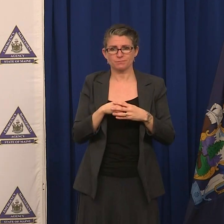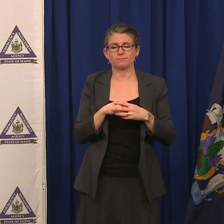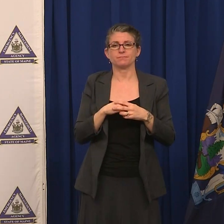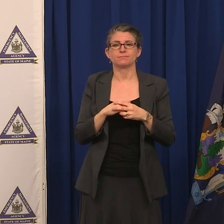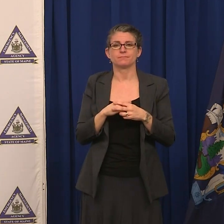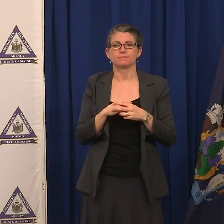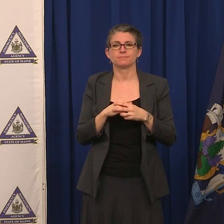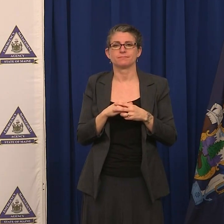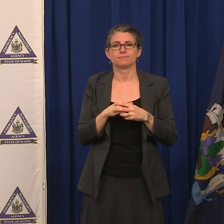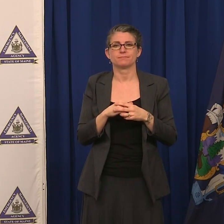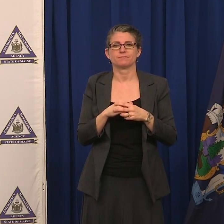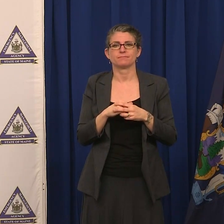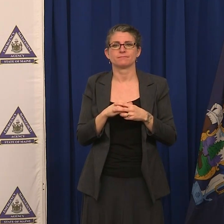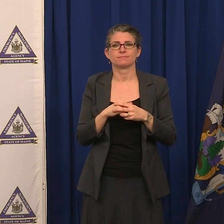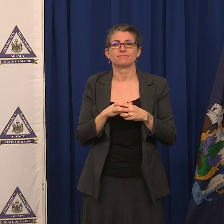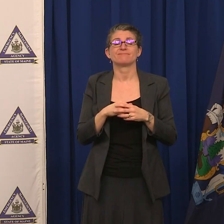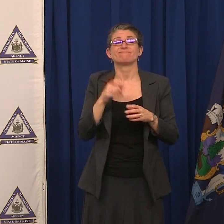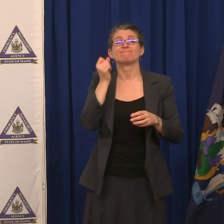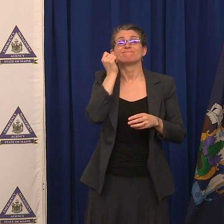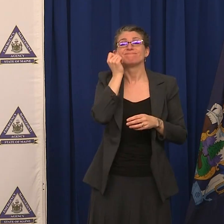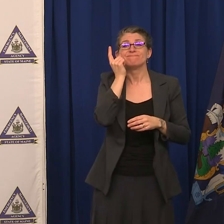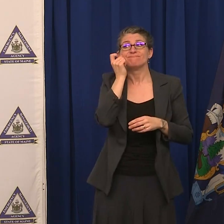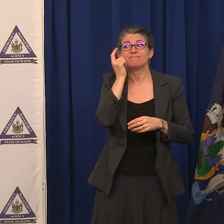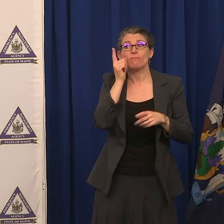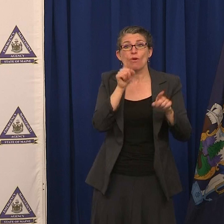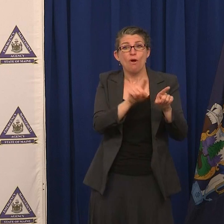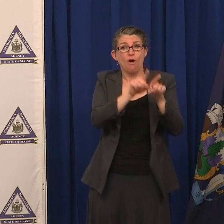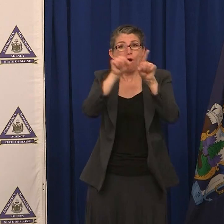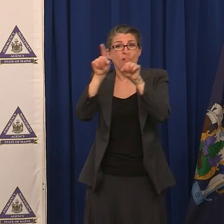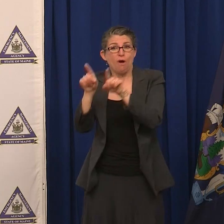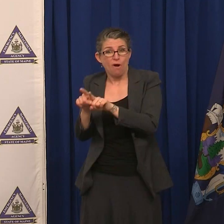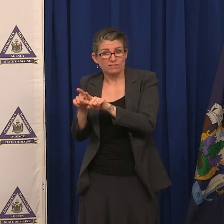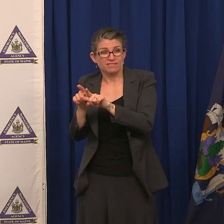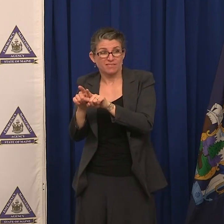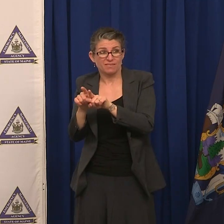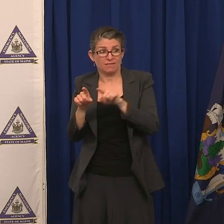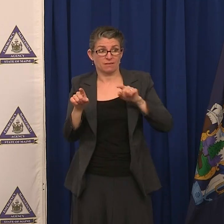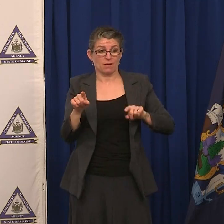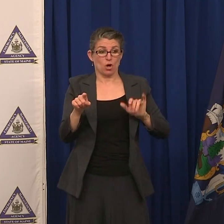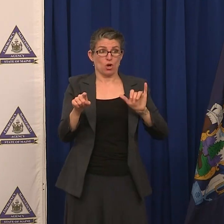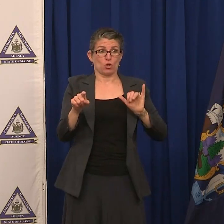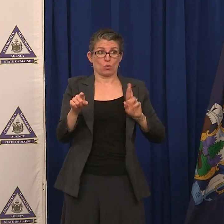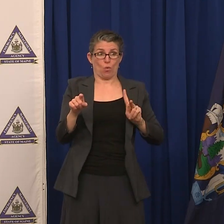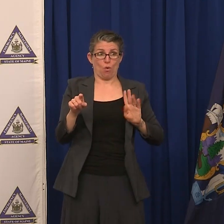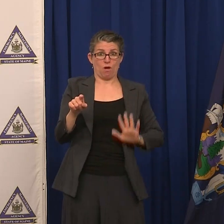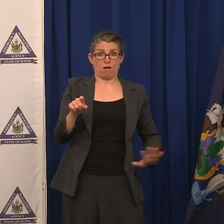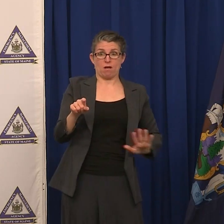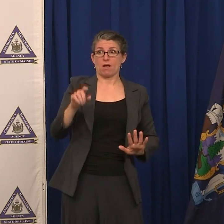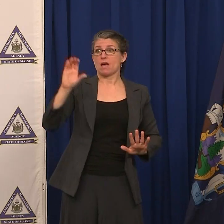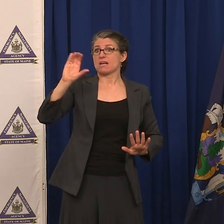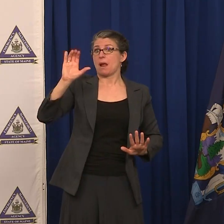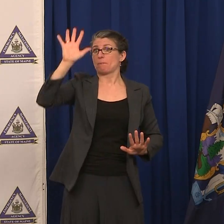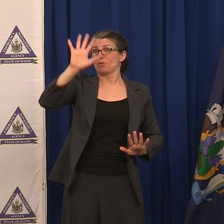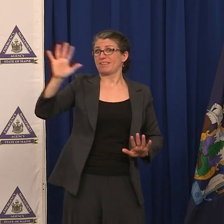transmission in 2 counties now, 2 very populous counties in Maine, it's difficult to know whether any